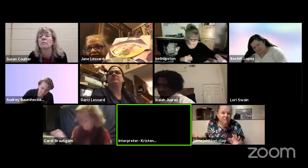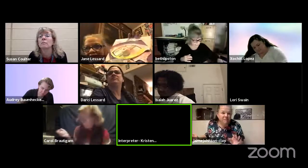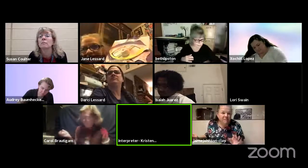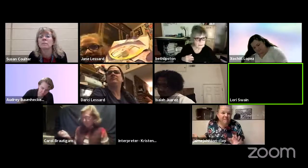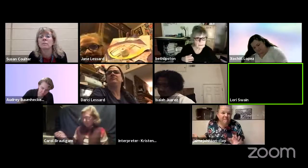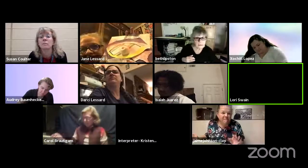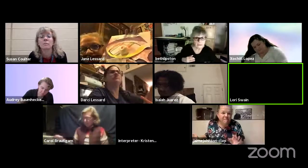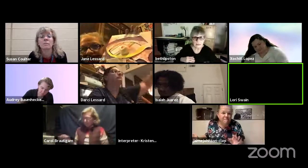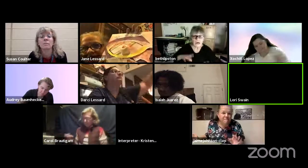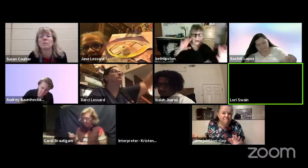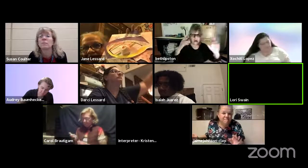Okay, so Jane,